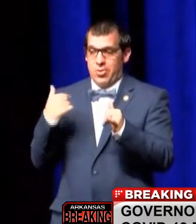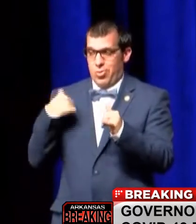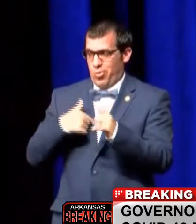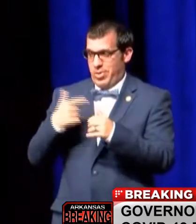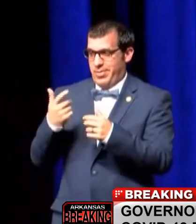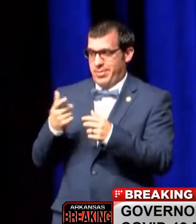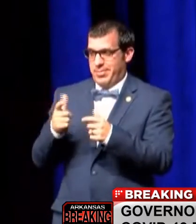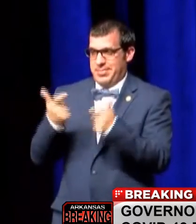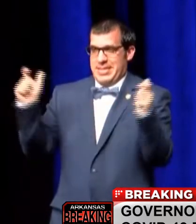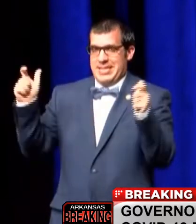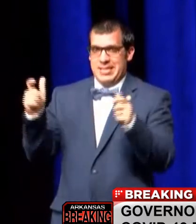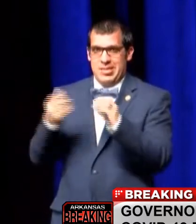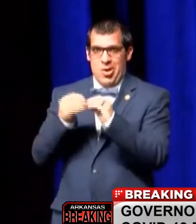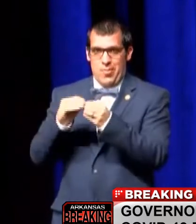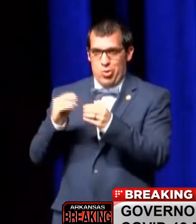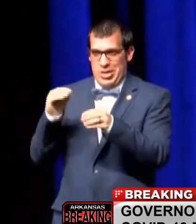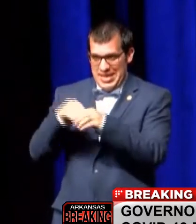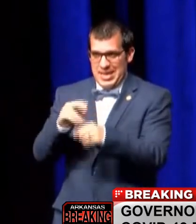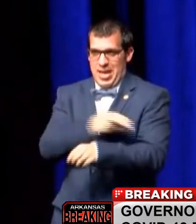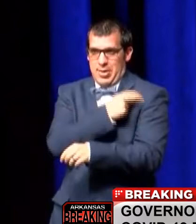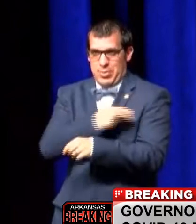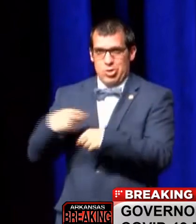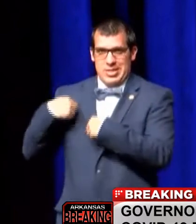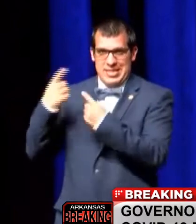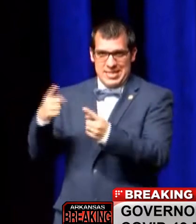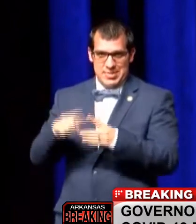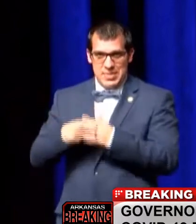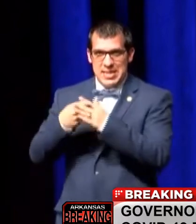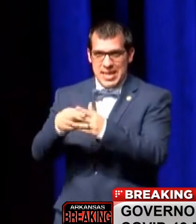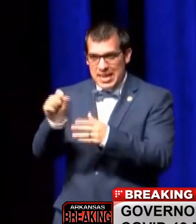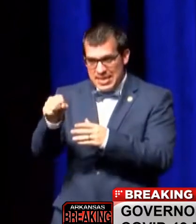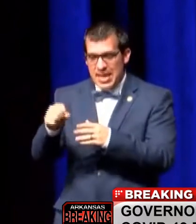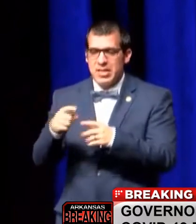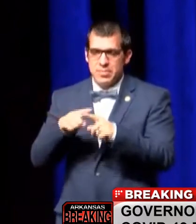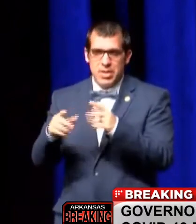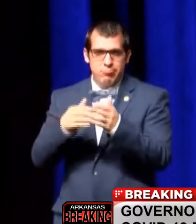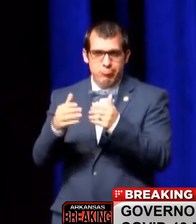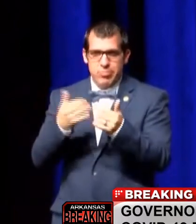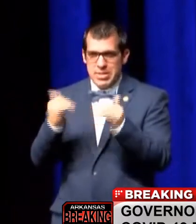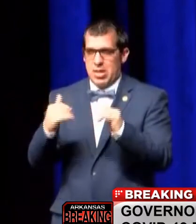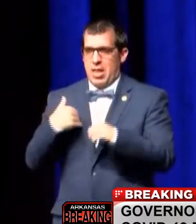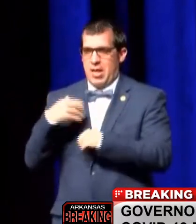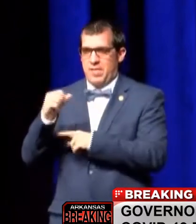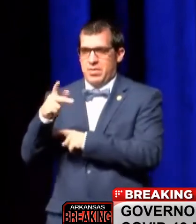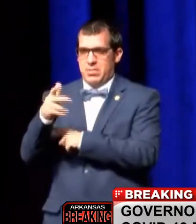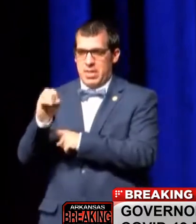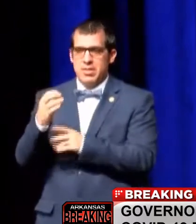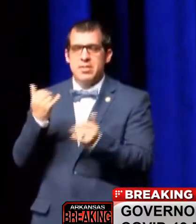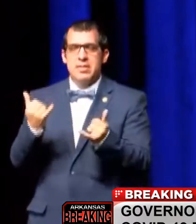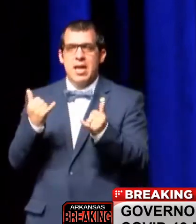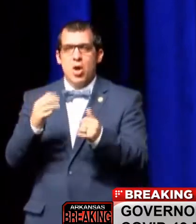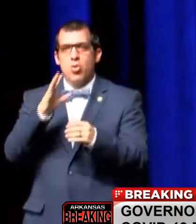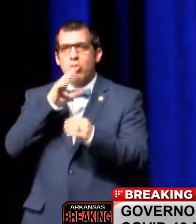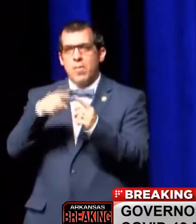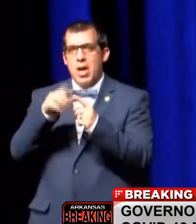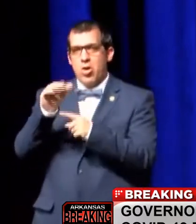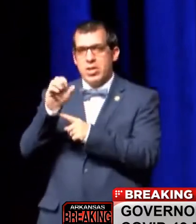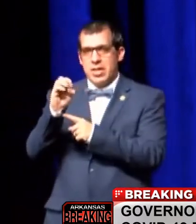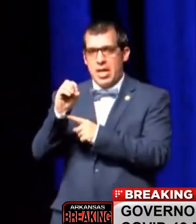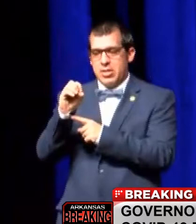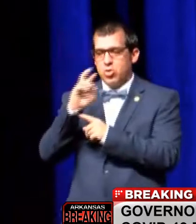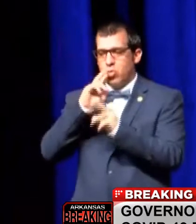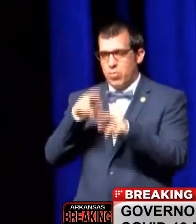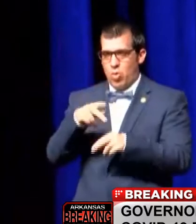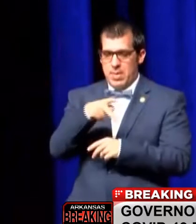we've had since this pandemic began. Going to our case report, in terms of